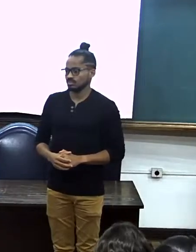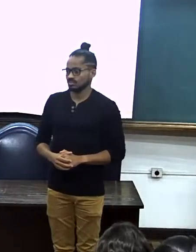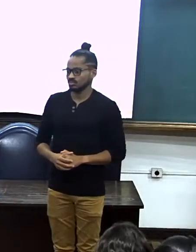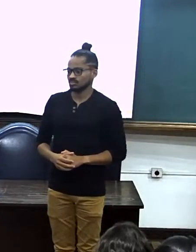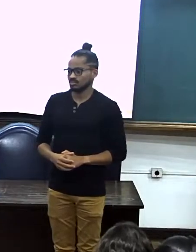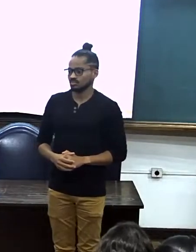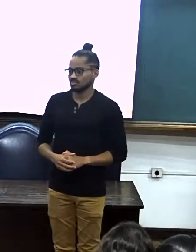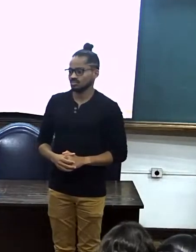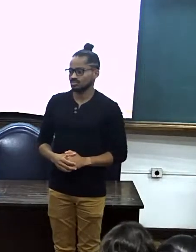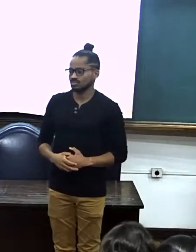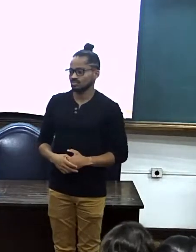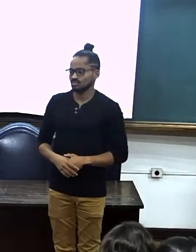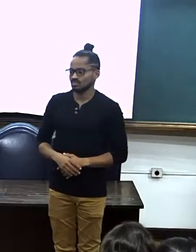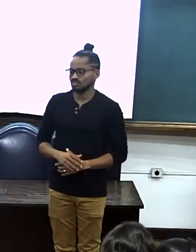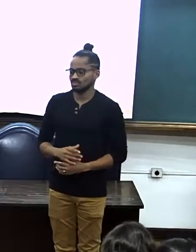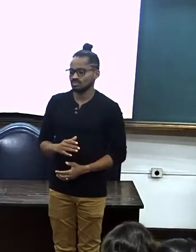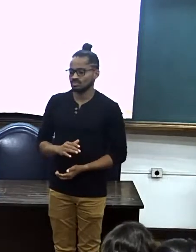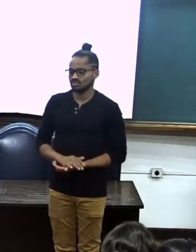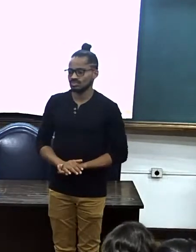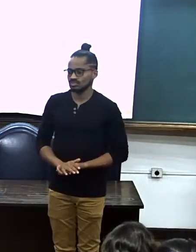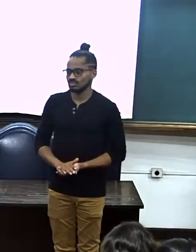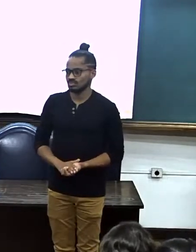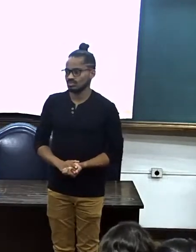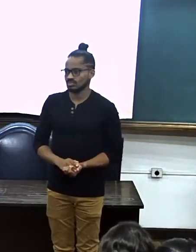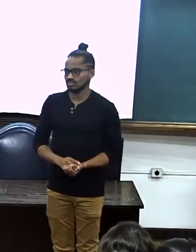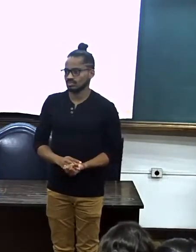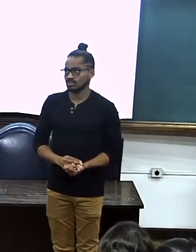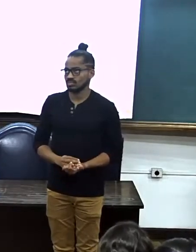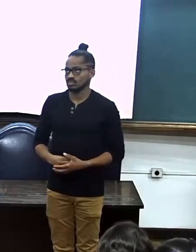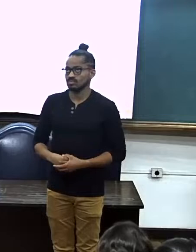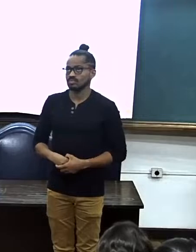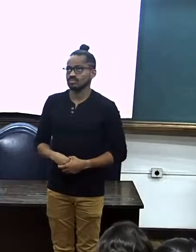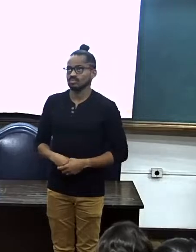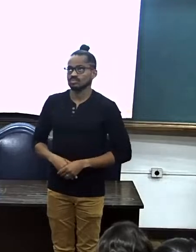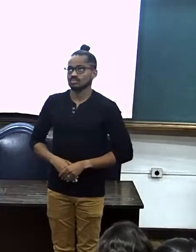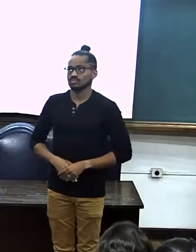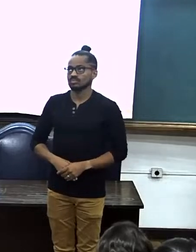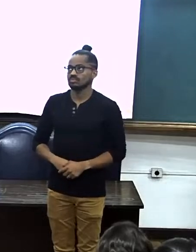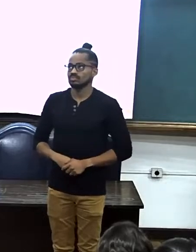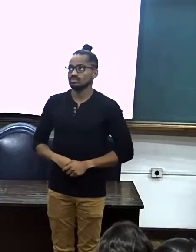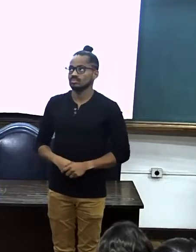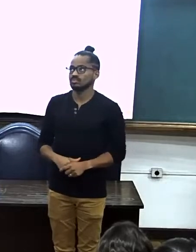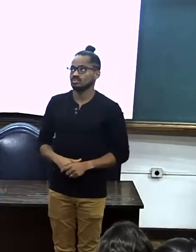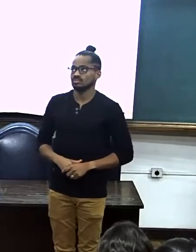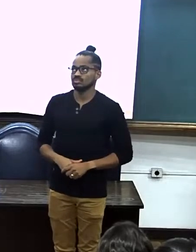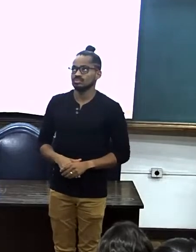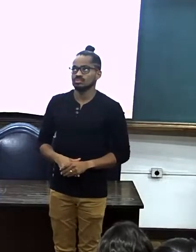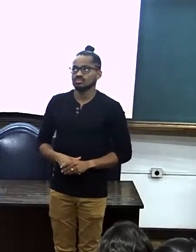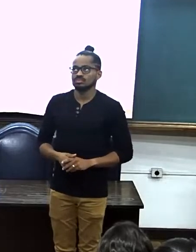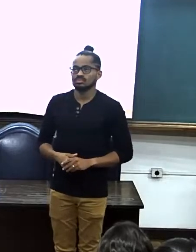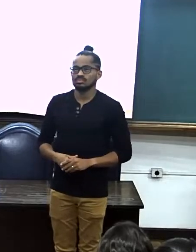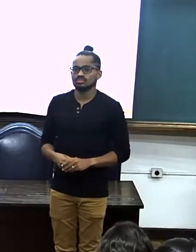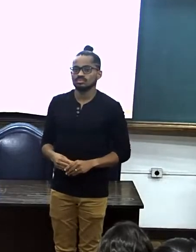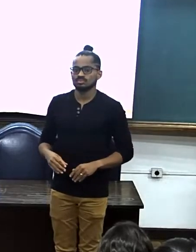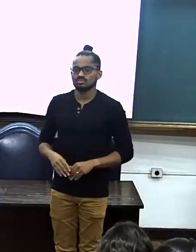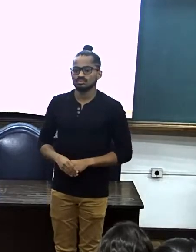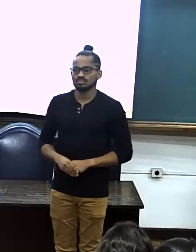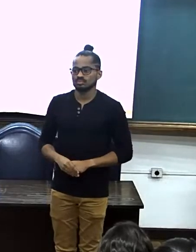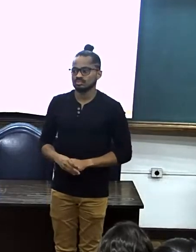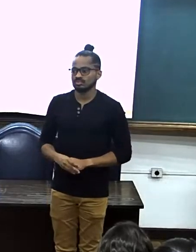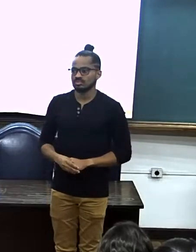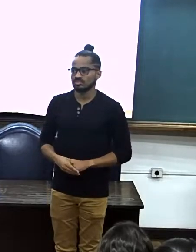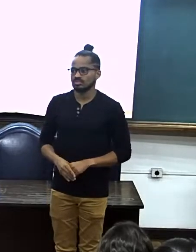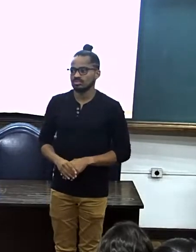aí 4 componentes desse modelo. No primeiro, a organização prosódica